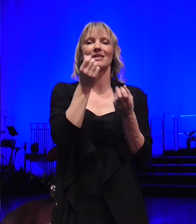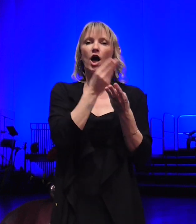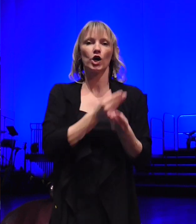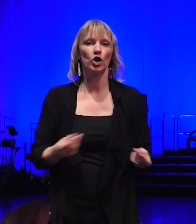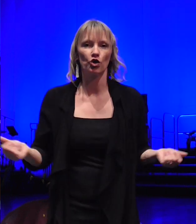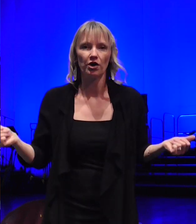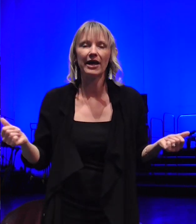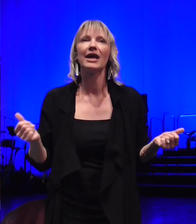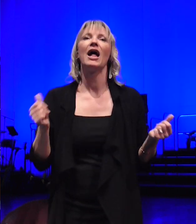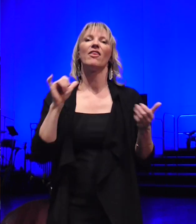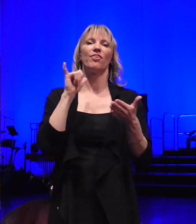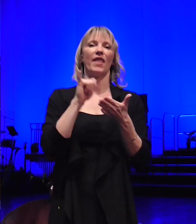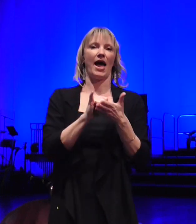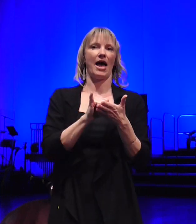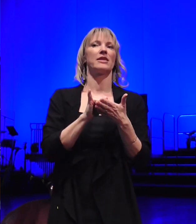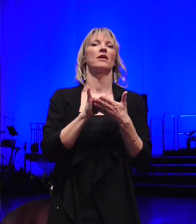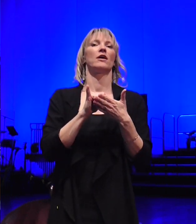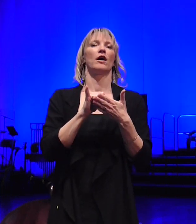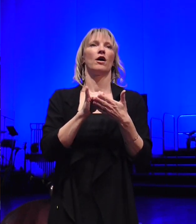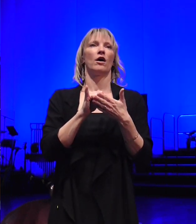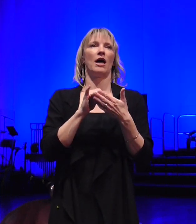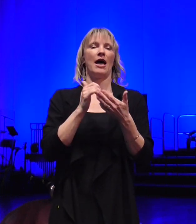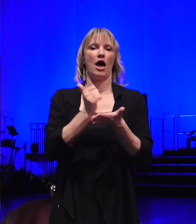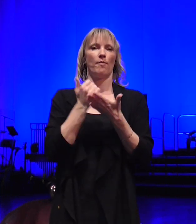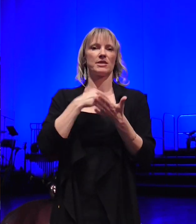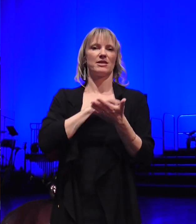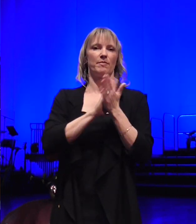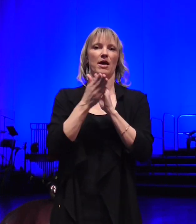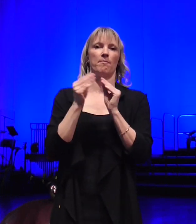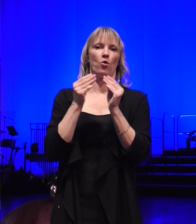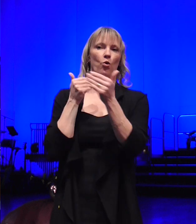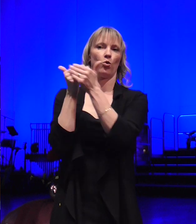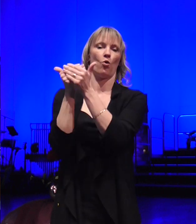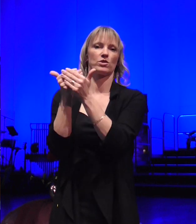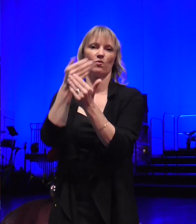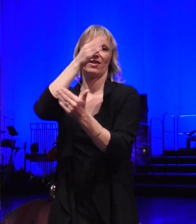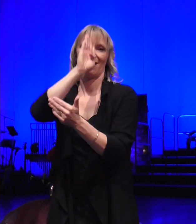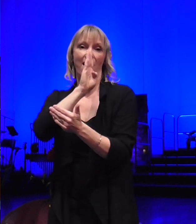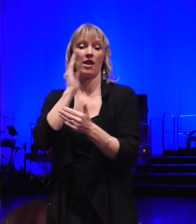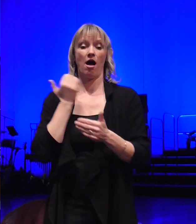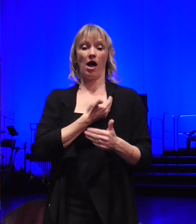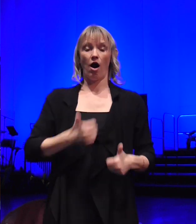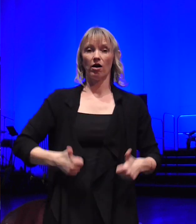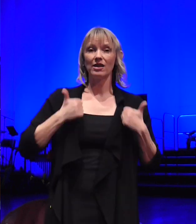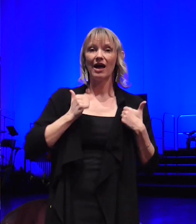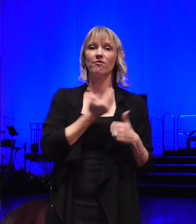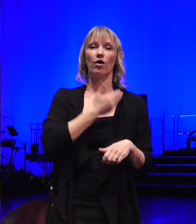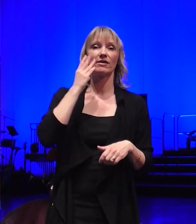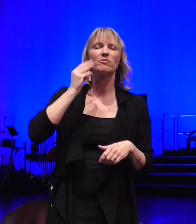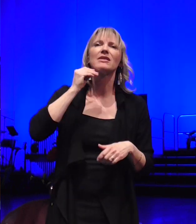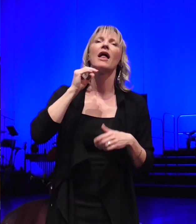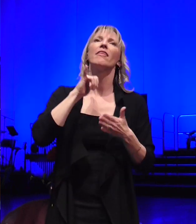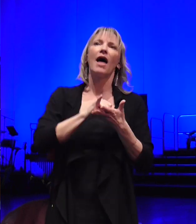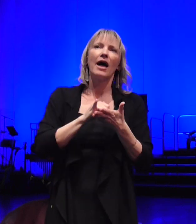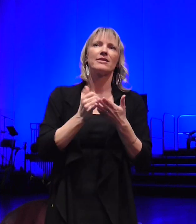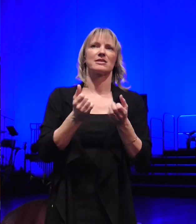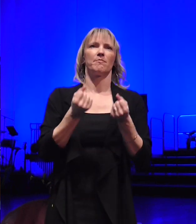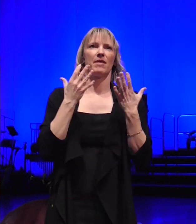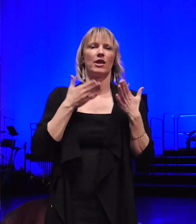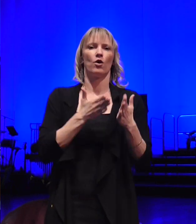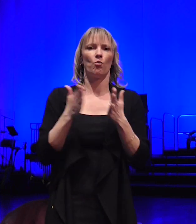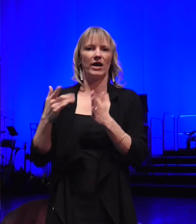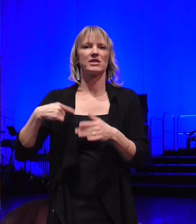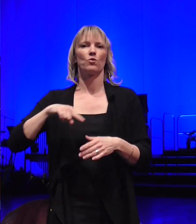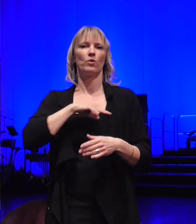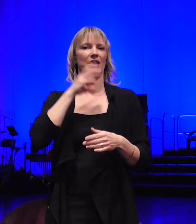us closer to God. And in our own experience, in our own lives, that's how so many of us experience restoration, by